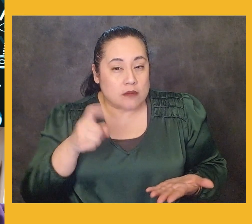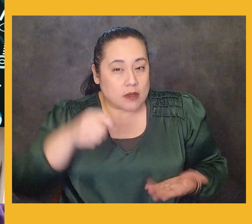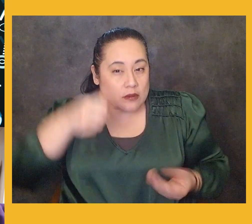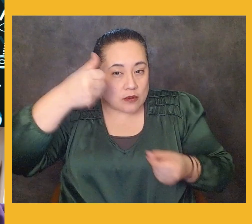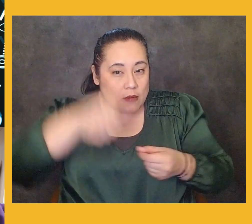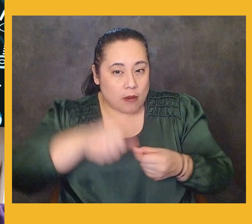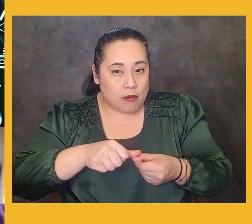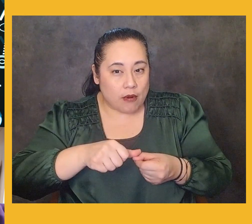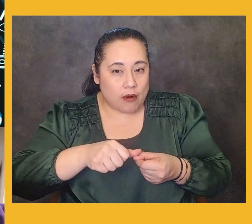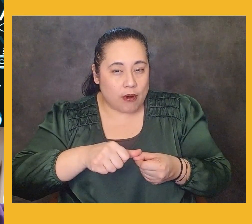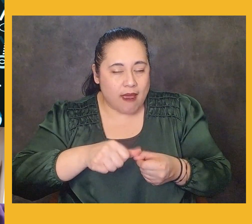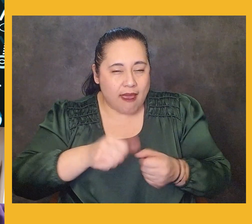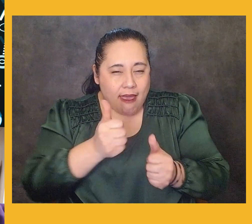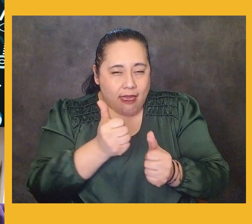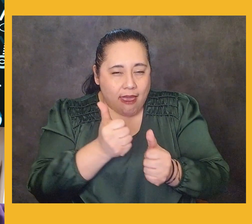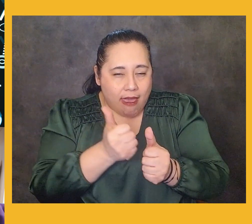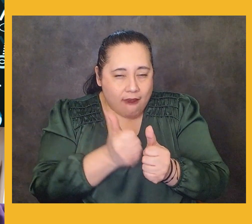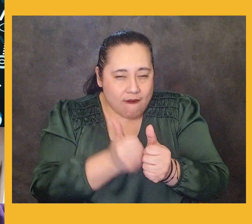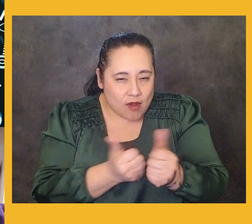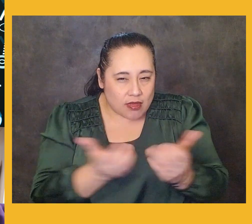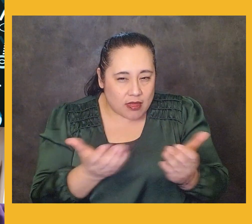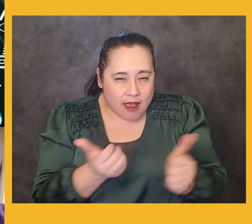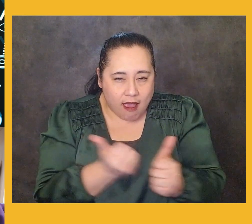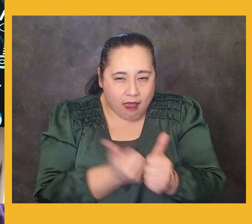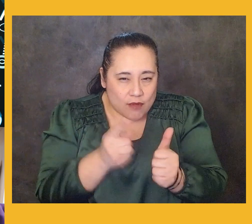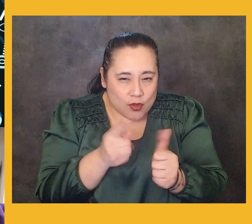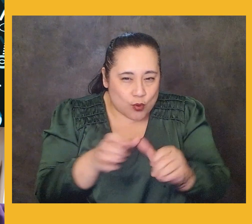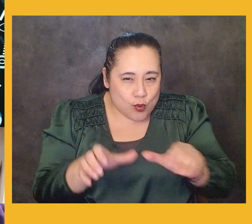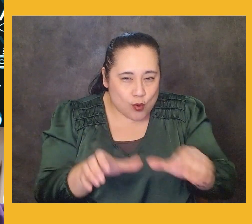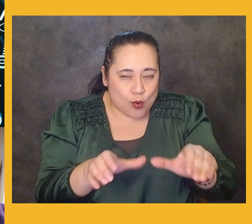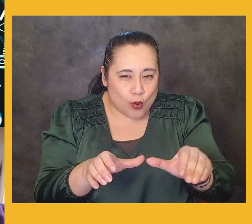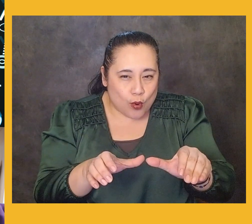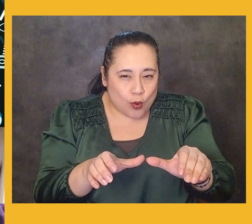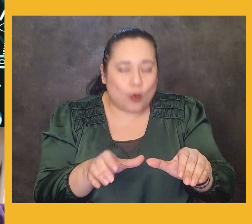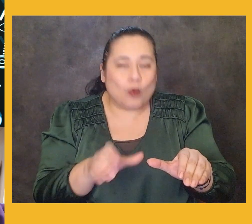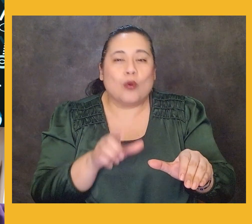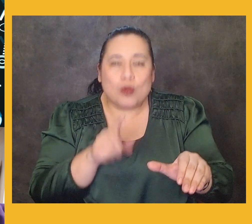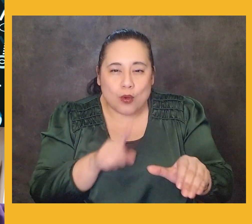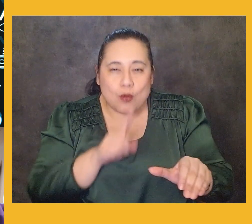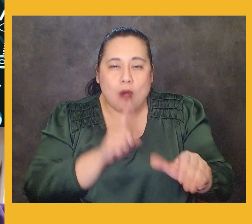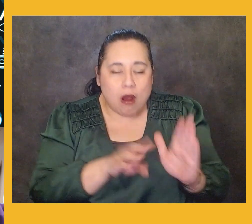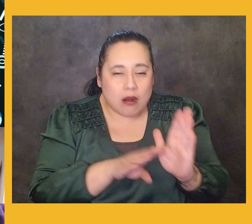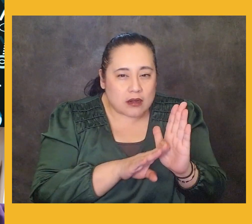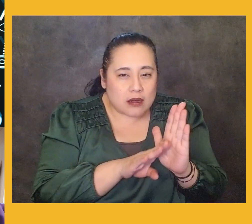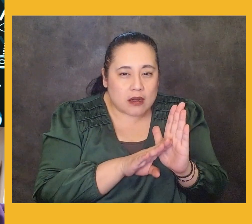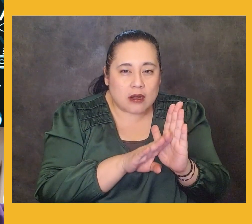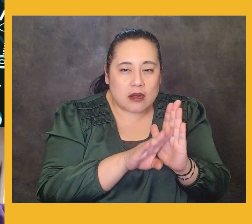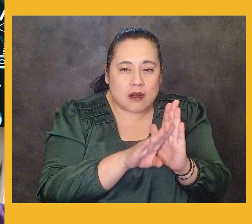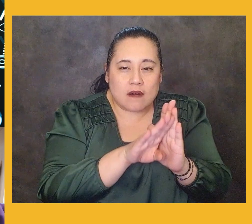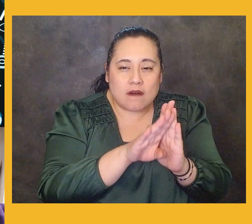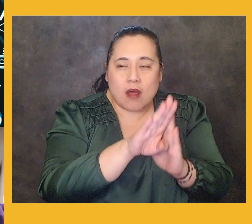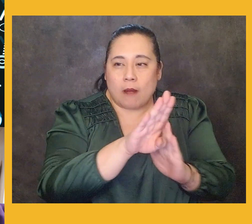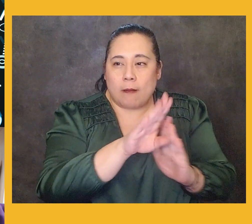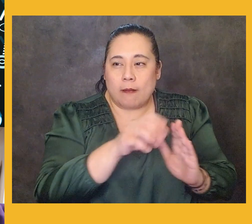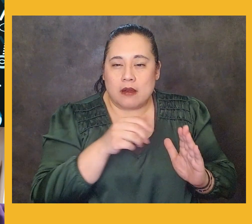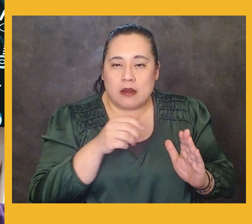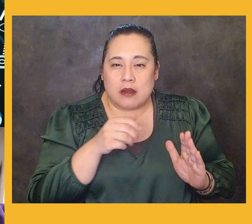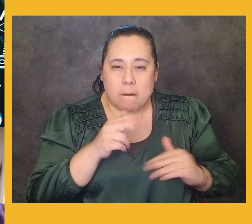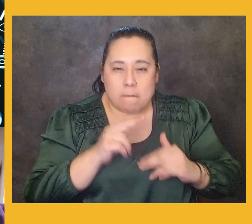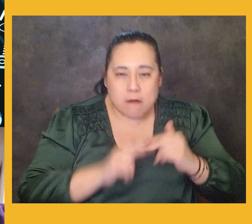So you always have to remember that everything that you do, you